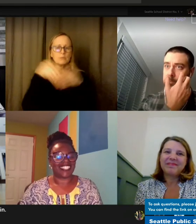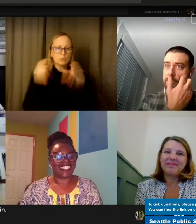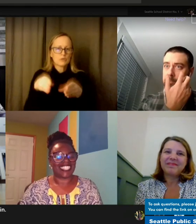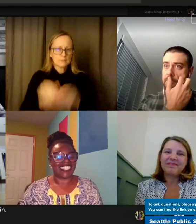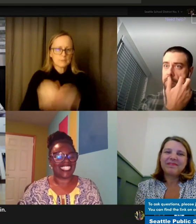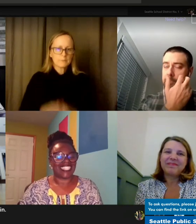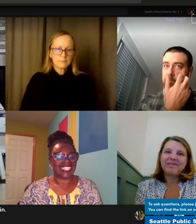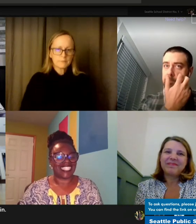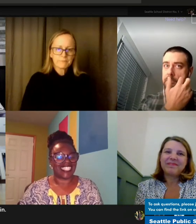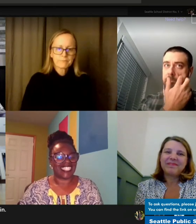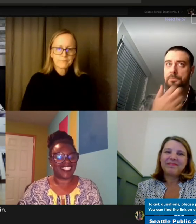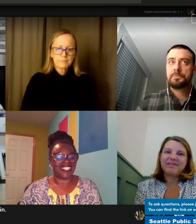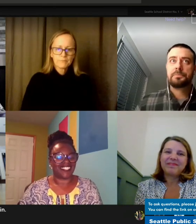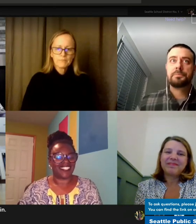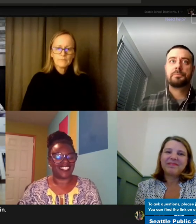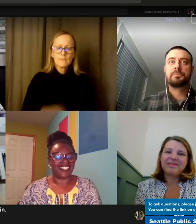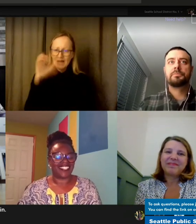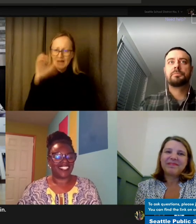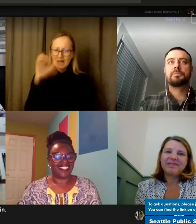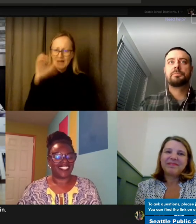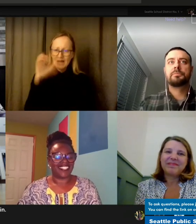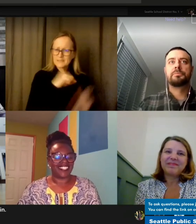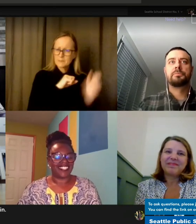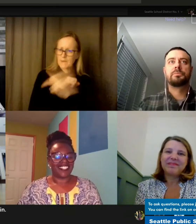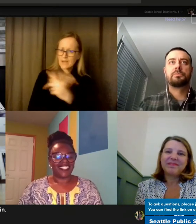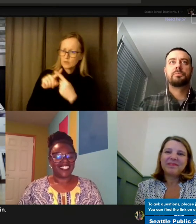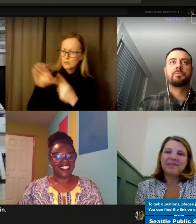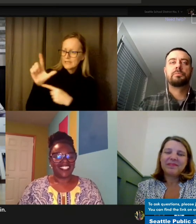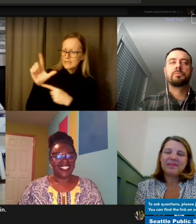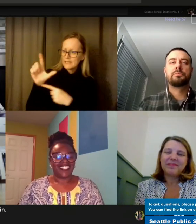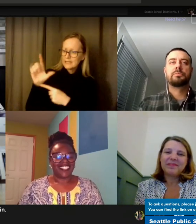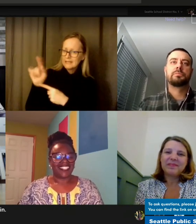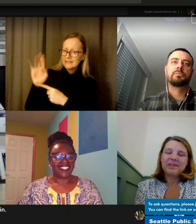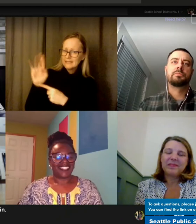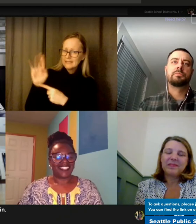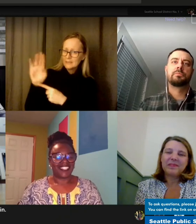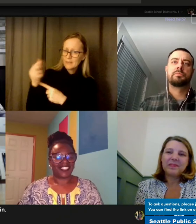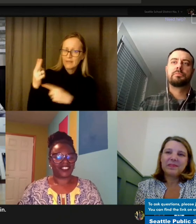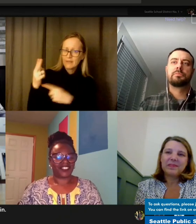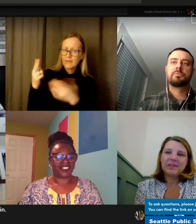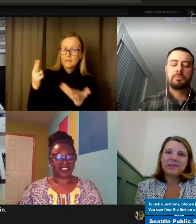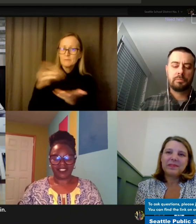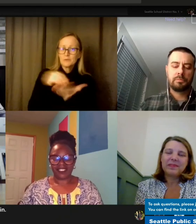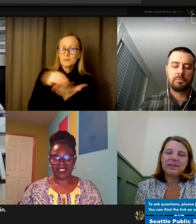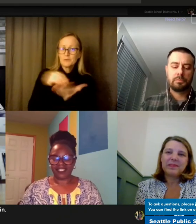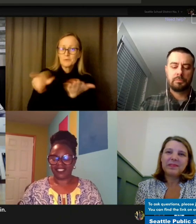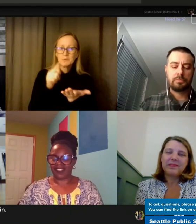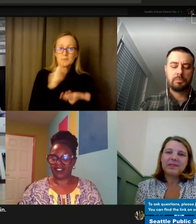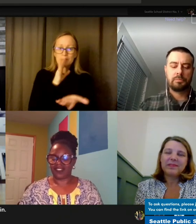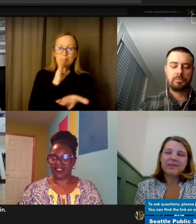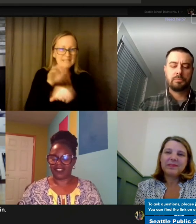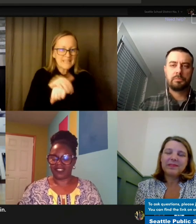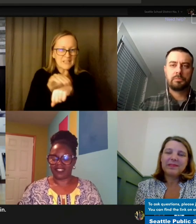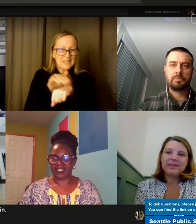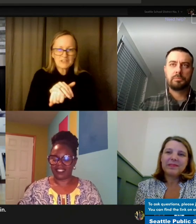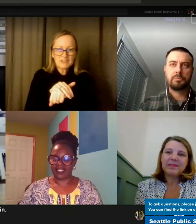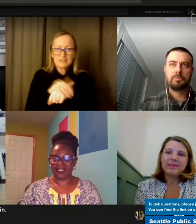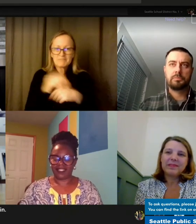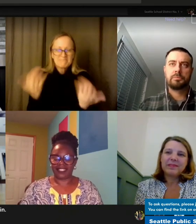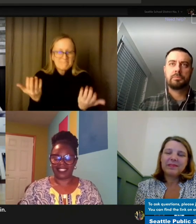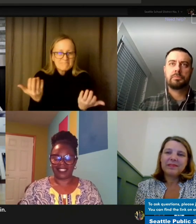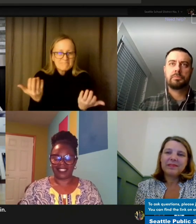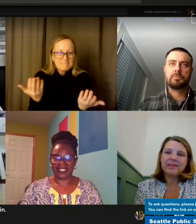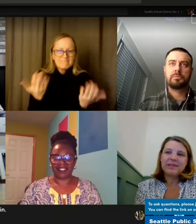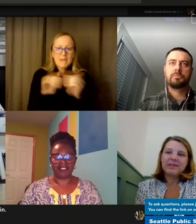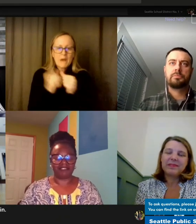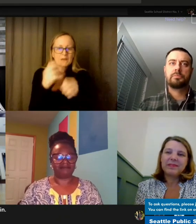Elizabeth, for parents who don't speak English, how can they get support if a teacher asks, you know, to meet with them? And so